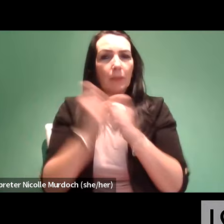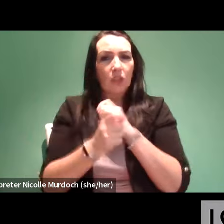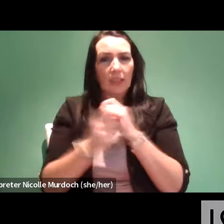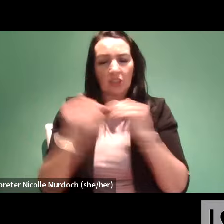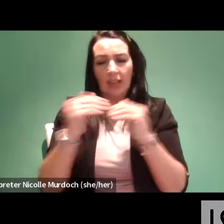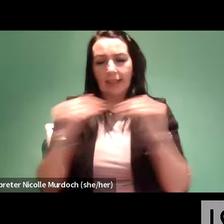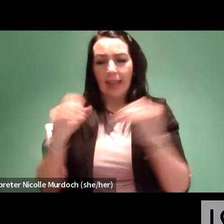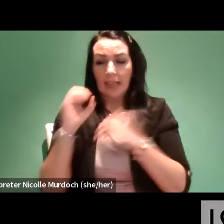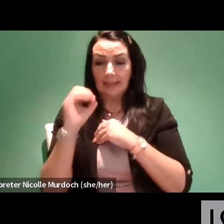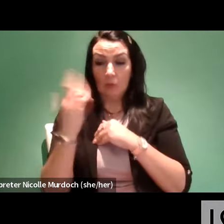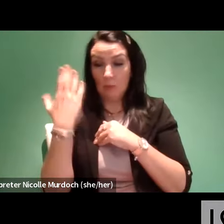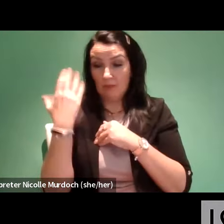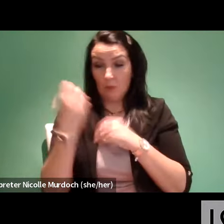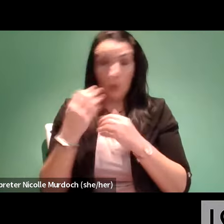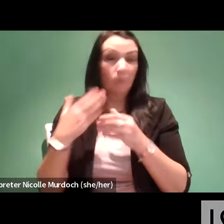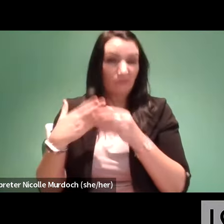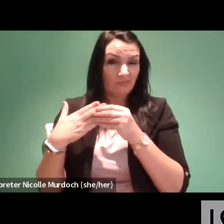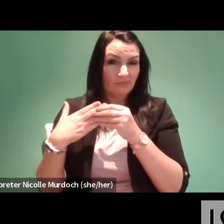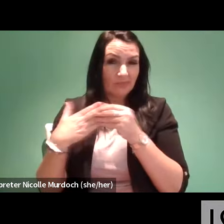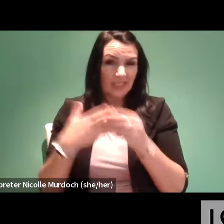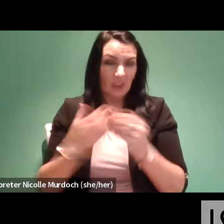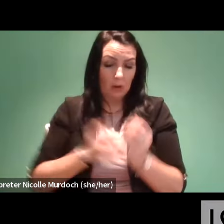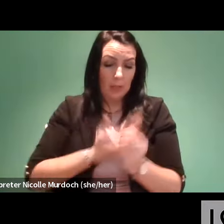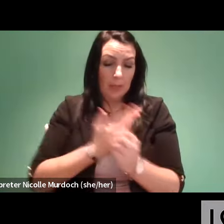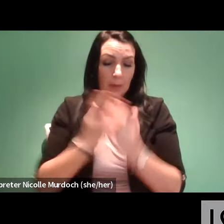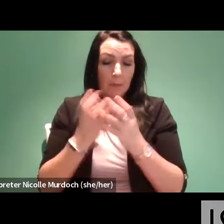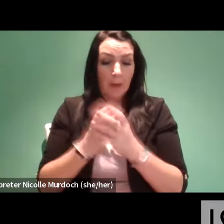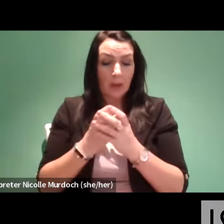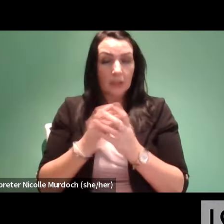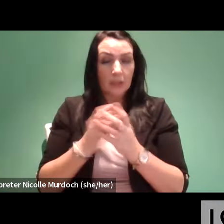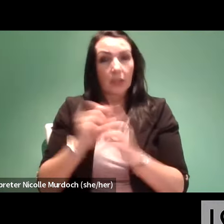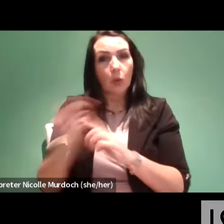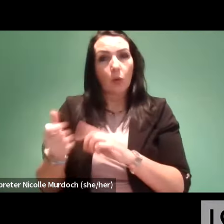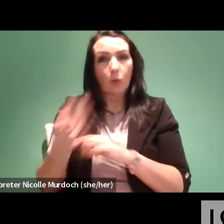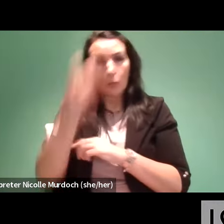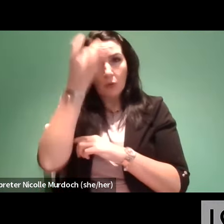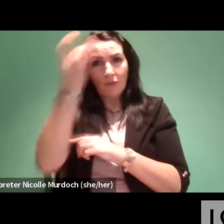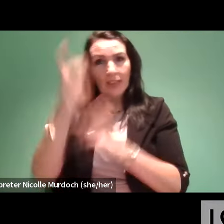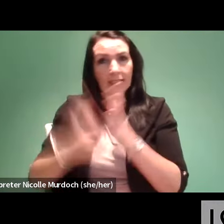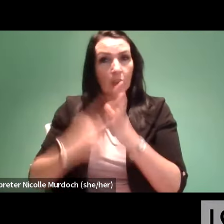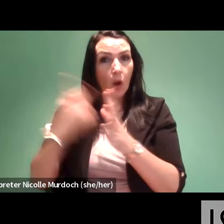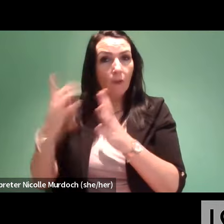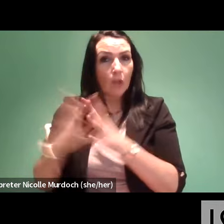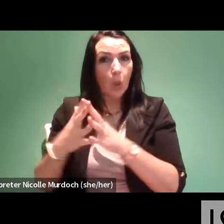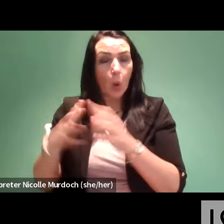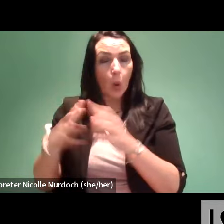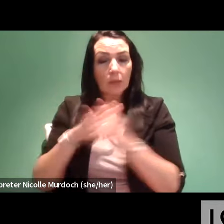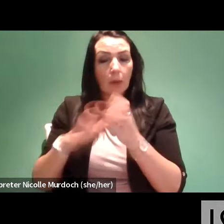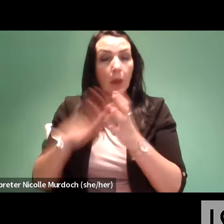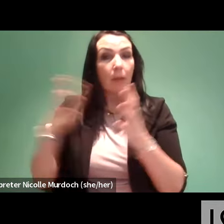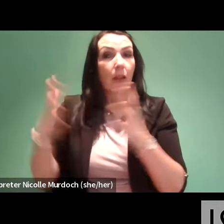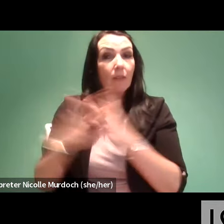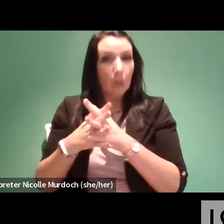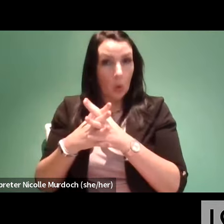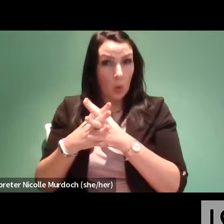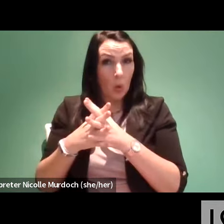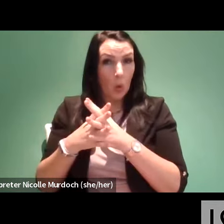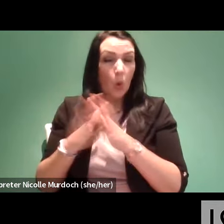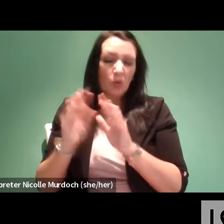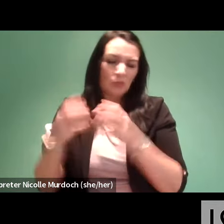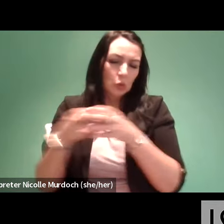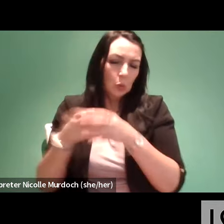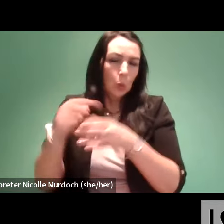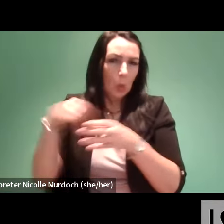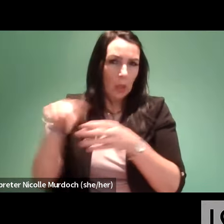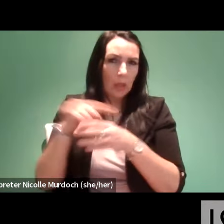Leader of the Labour Party. Andy Summers is Associate Professor of Law in the Department of Law, Law School, I think it's called these days,